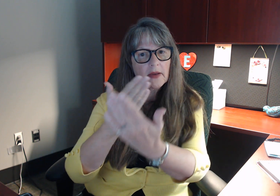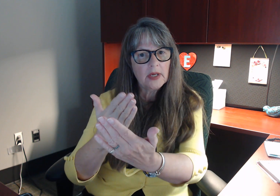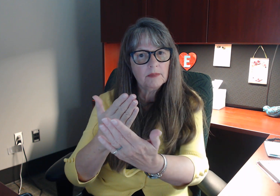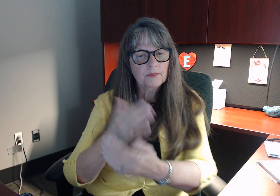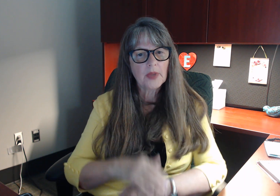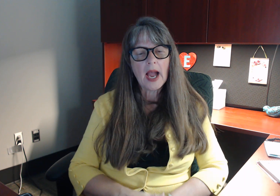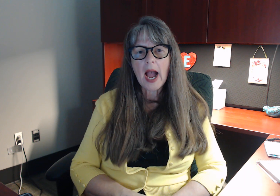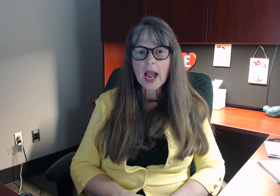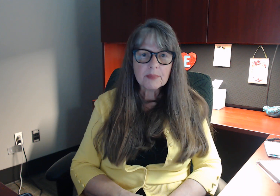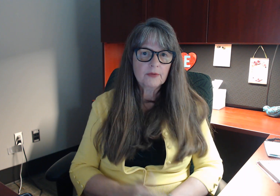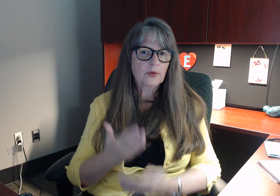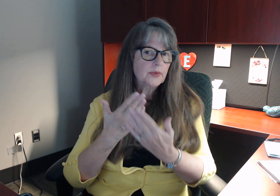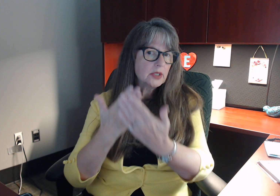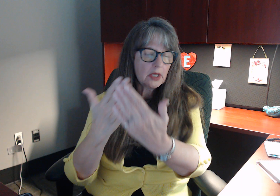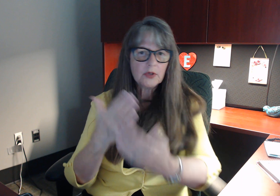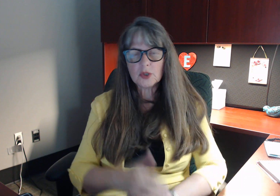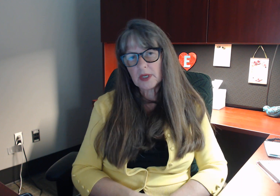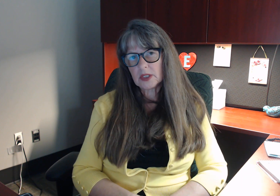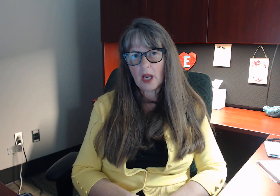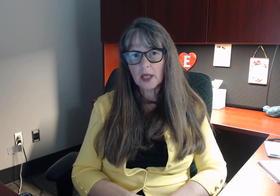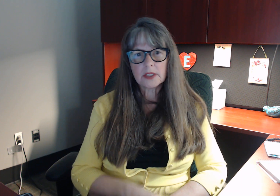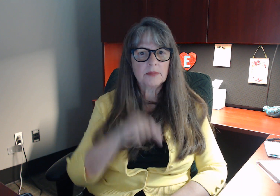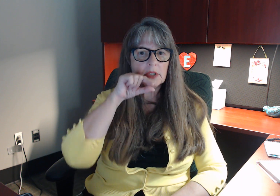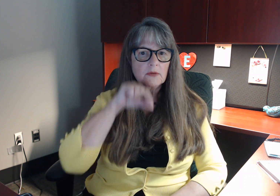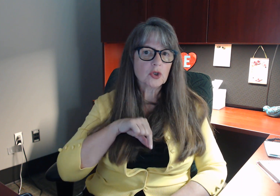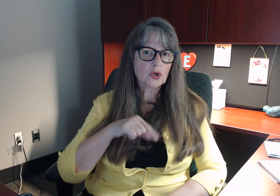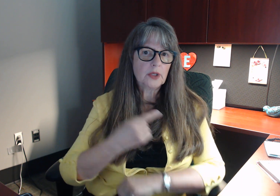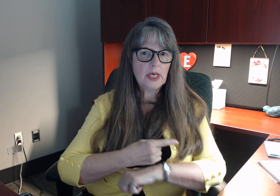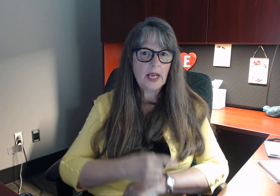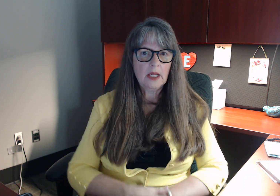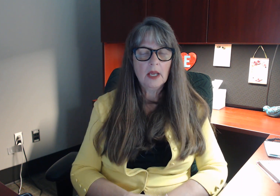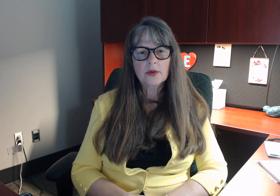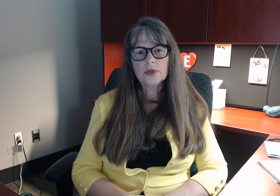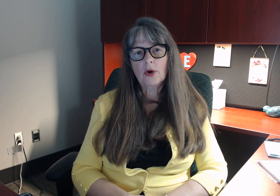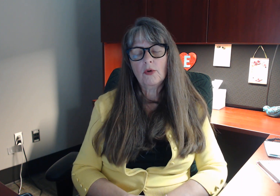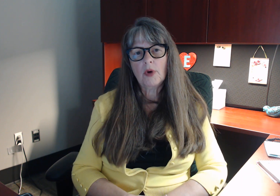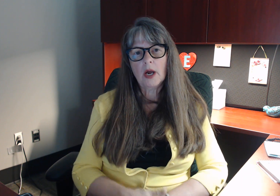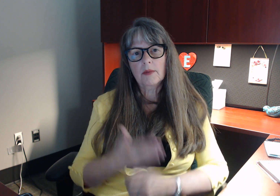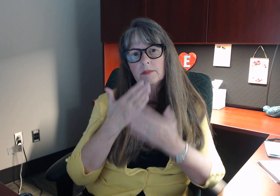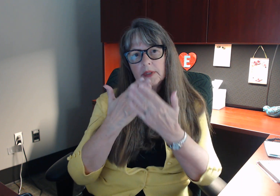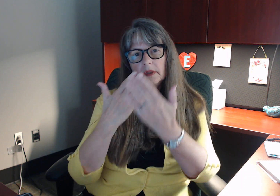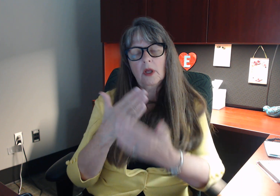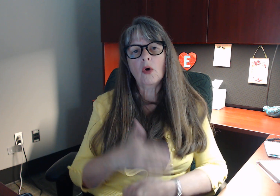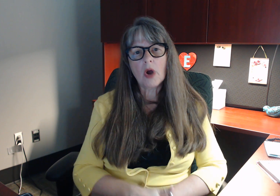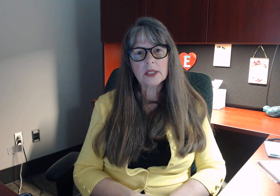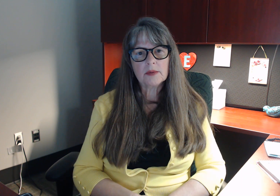Thanksgiving. I prefer Thanksgiving just because of the concept instead of just Turkey Day. So, but the whole concept of